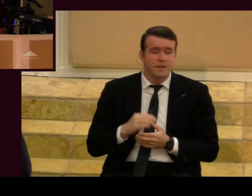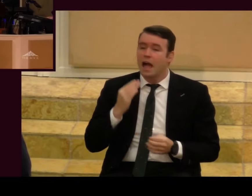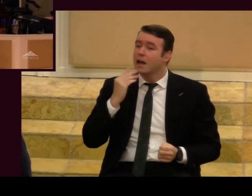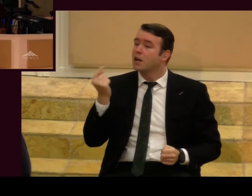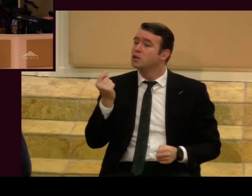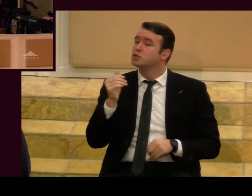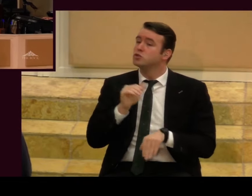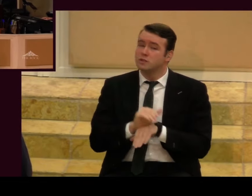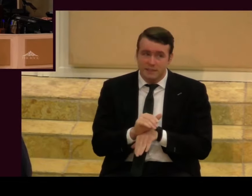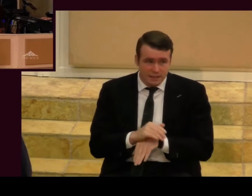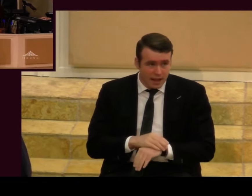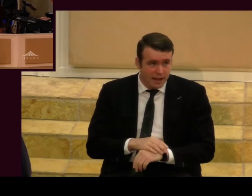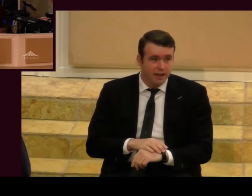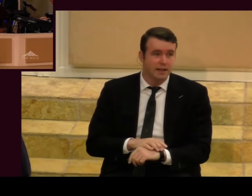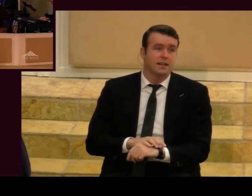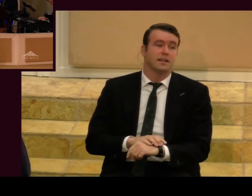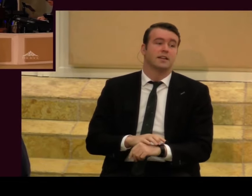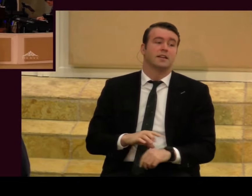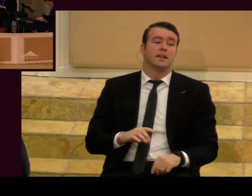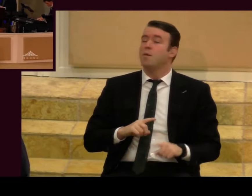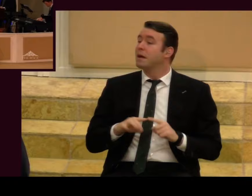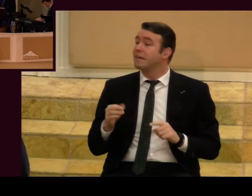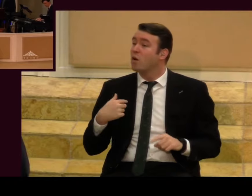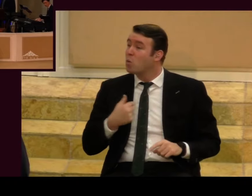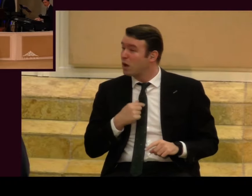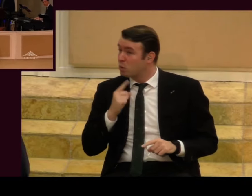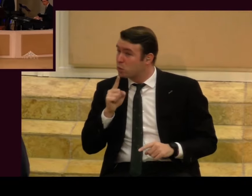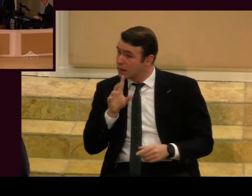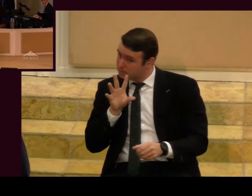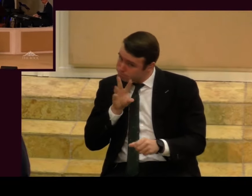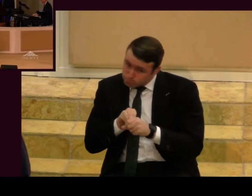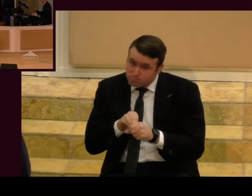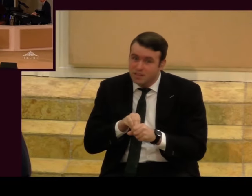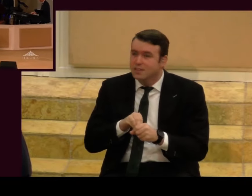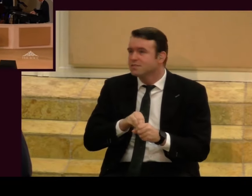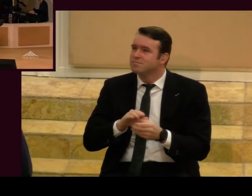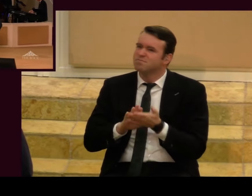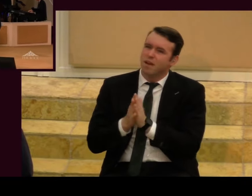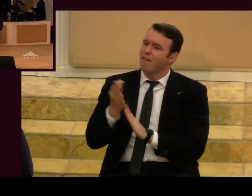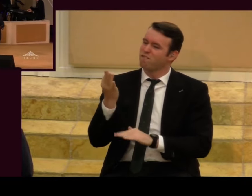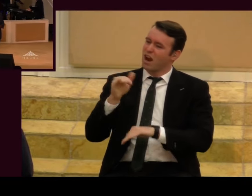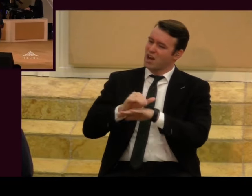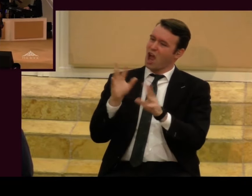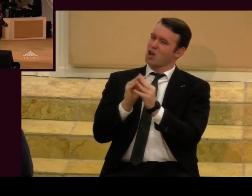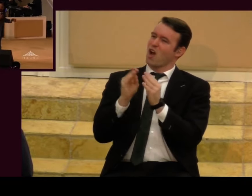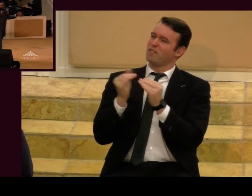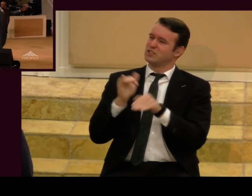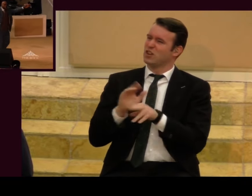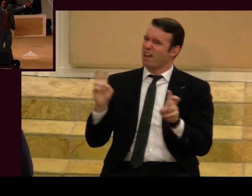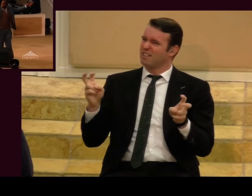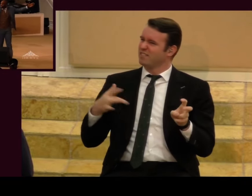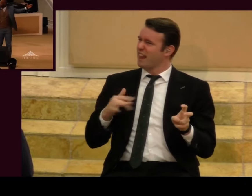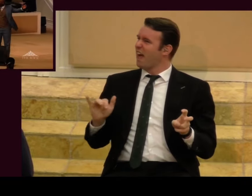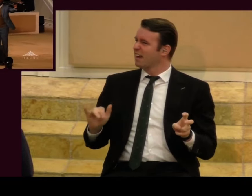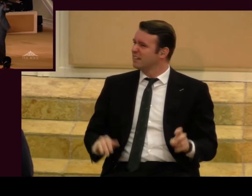I know it's a Tuesday night, but if we really tap in, it can be Friday night conference night tonight.